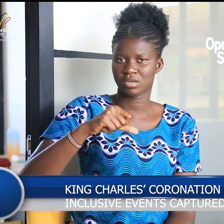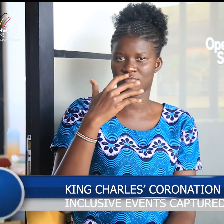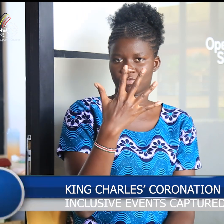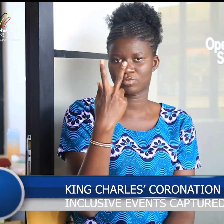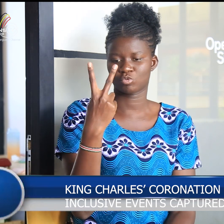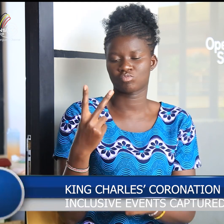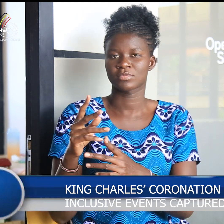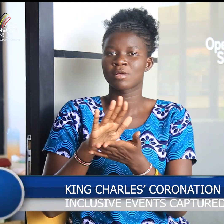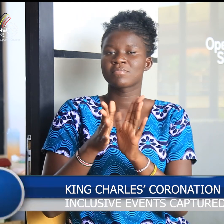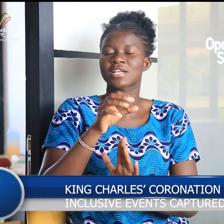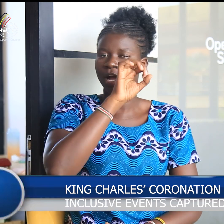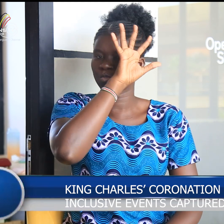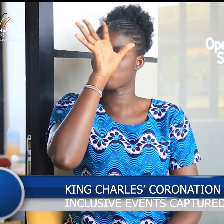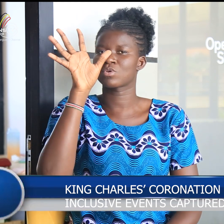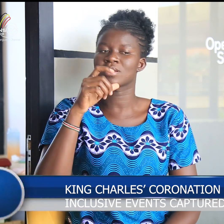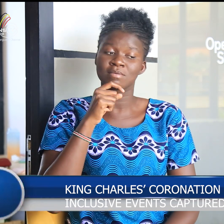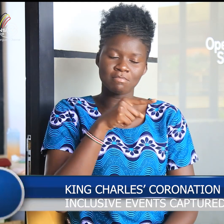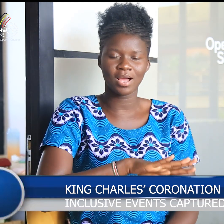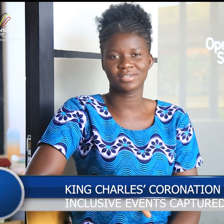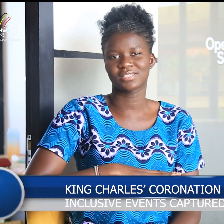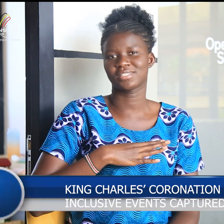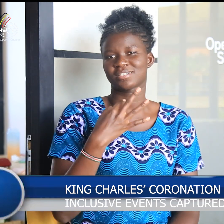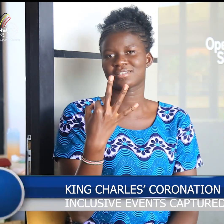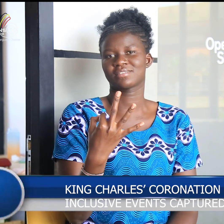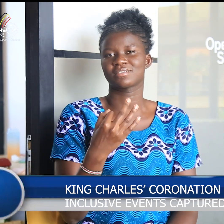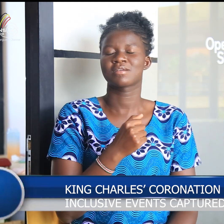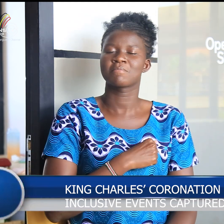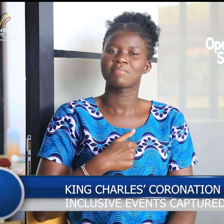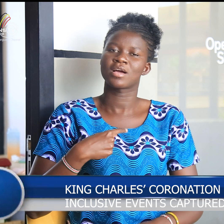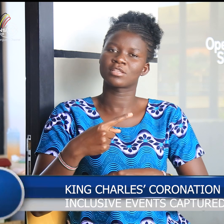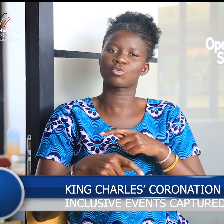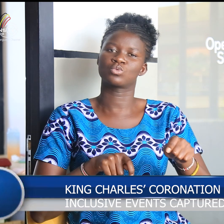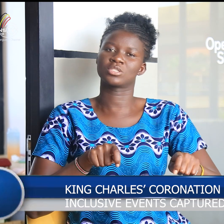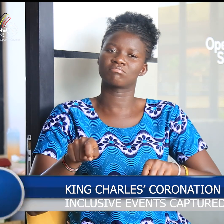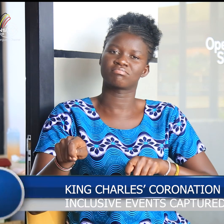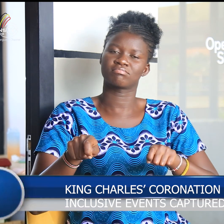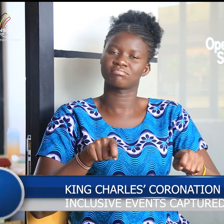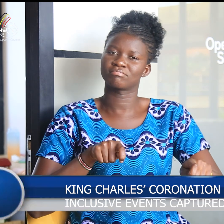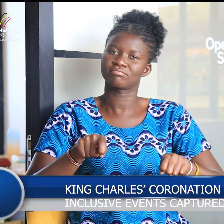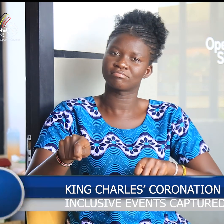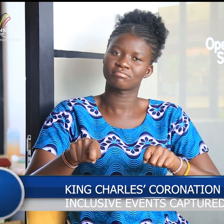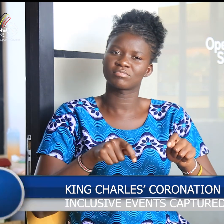his mother was enthroned as the queen. By that time, Prince Charles was the age of